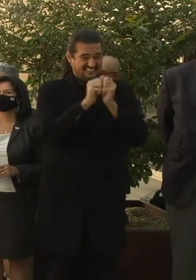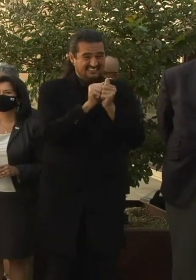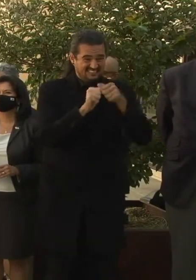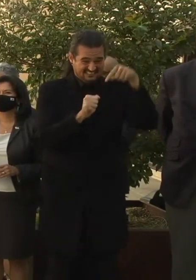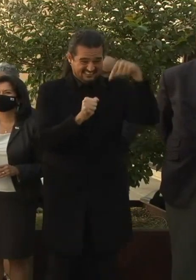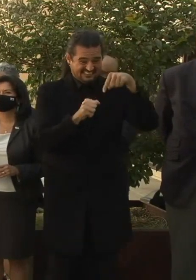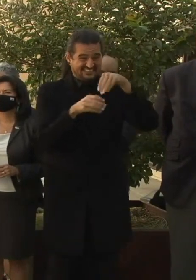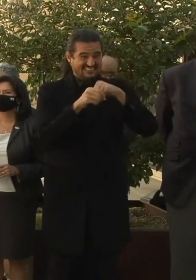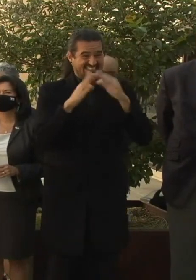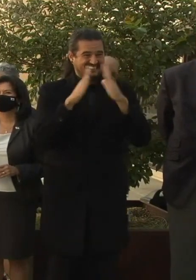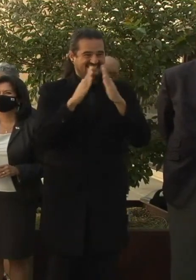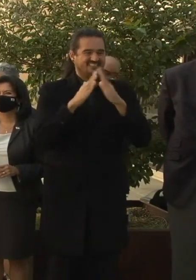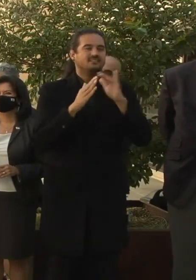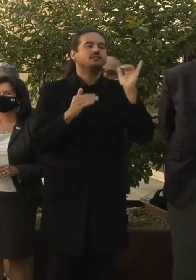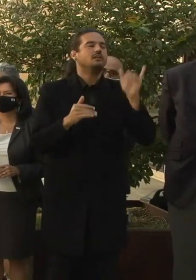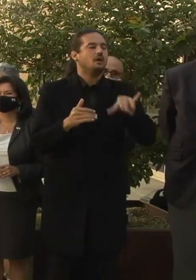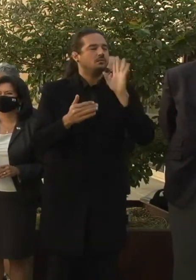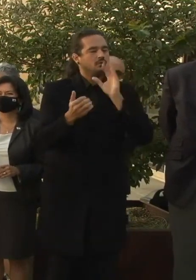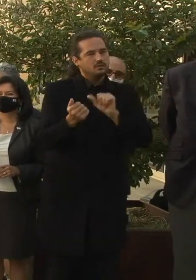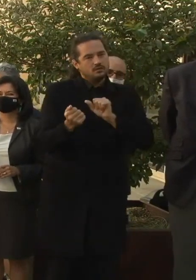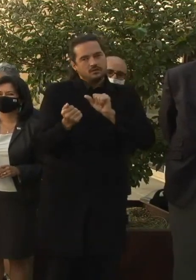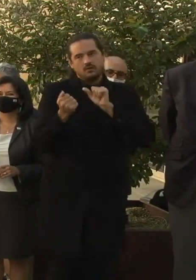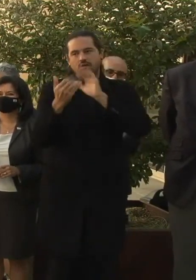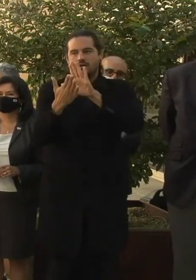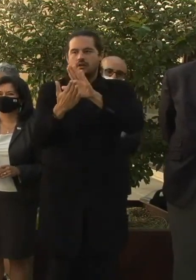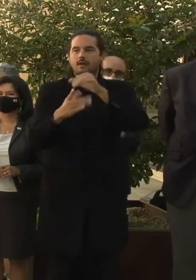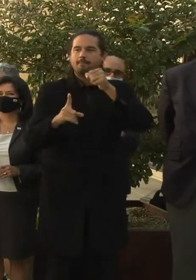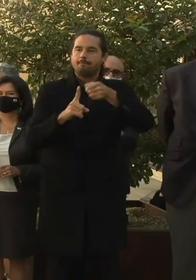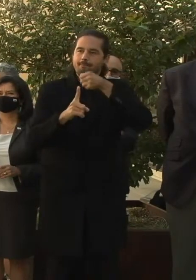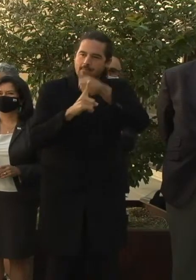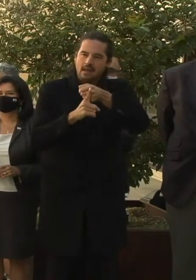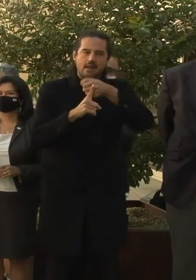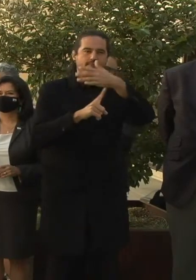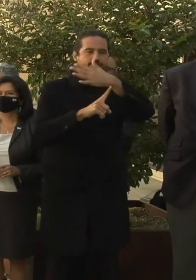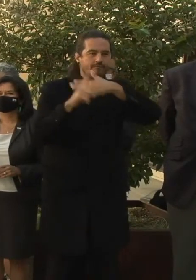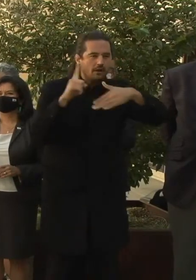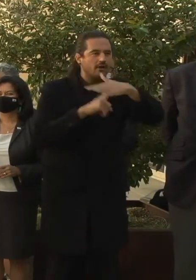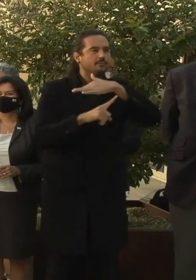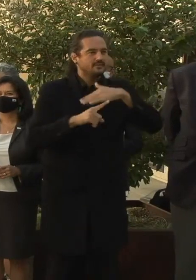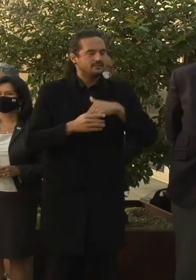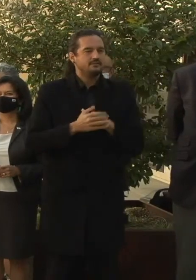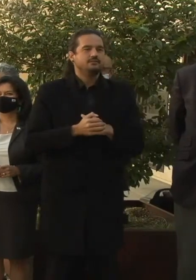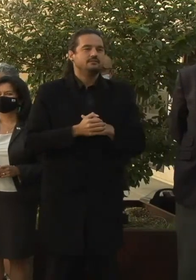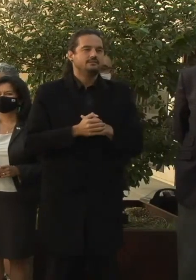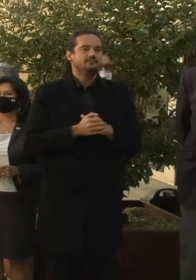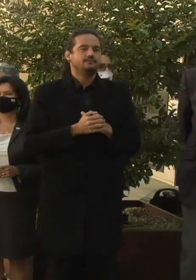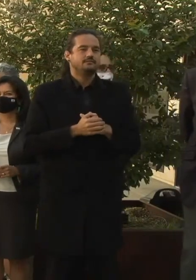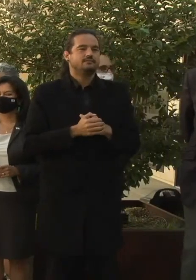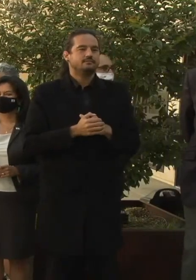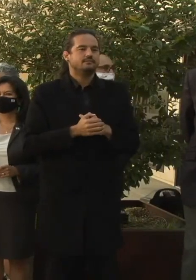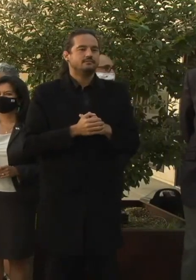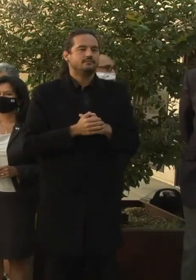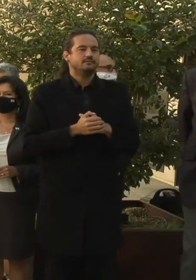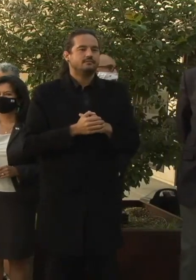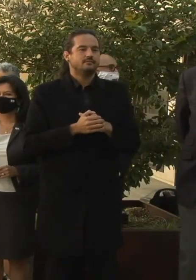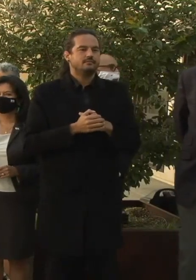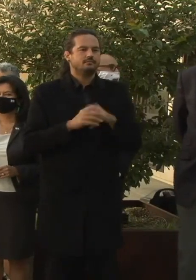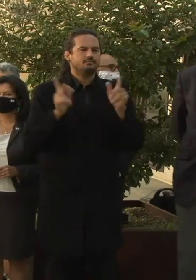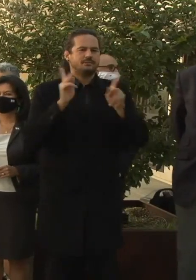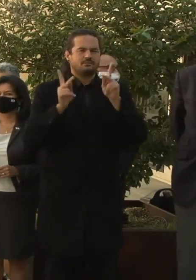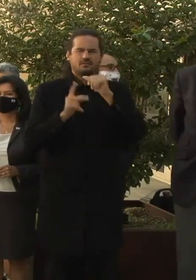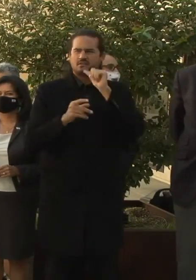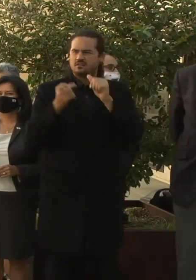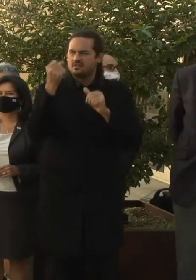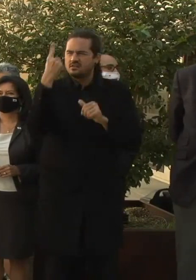the climate crisis. So I want to make that connection because people don't always make that housing connection to the climate crisis. But this is